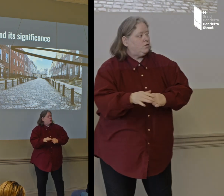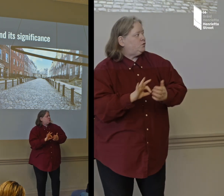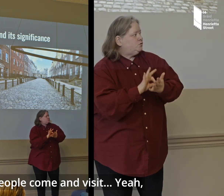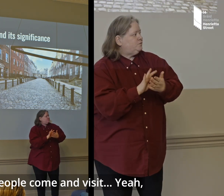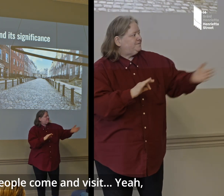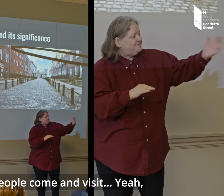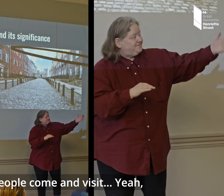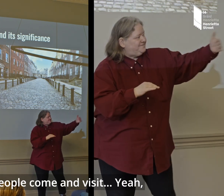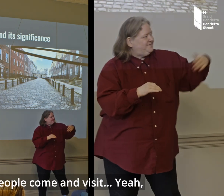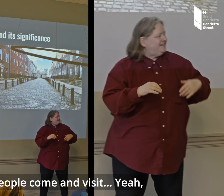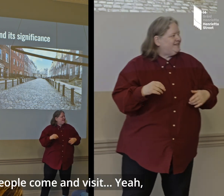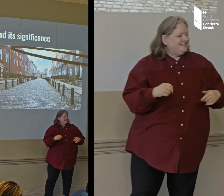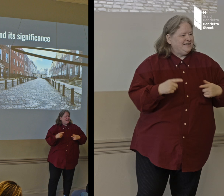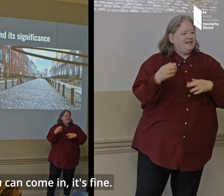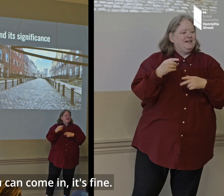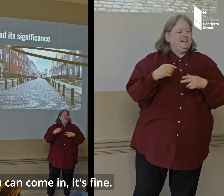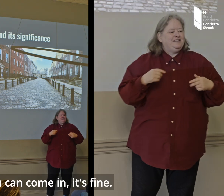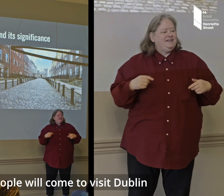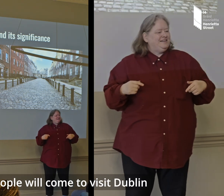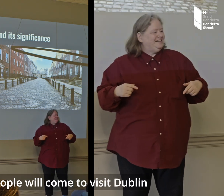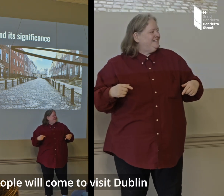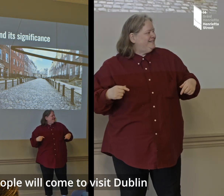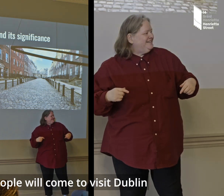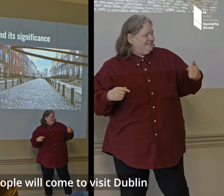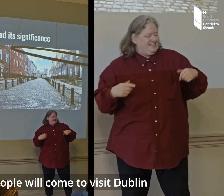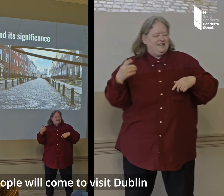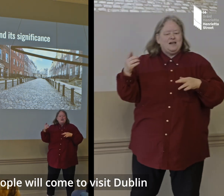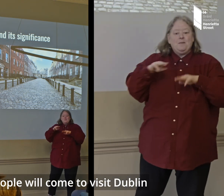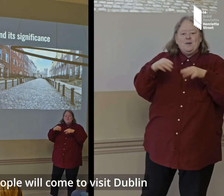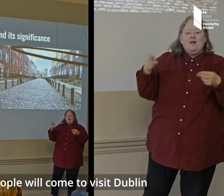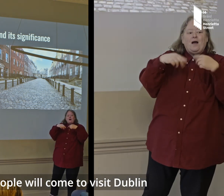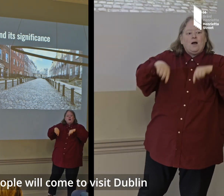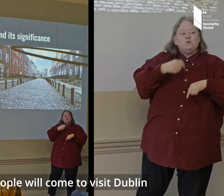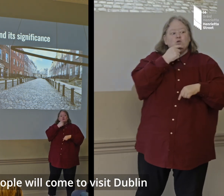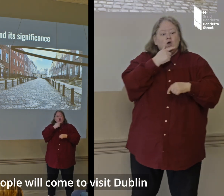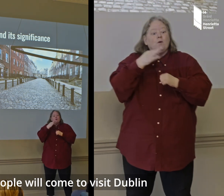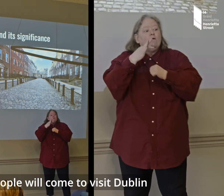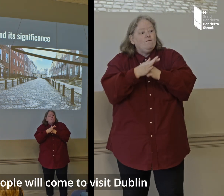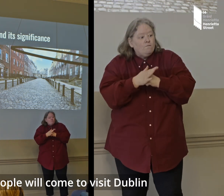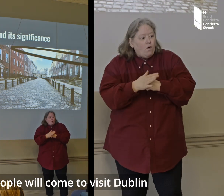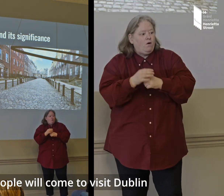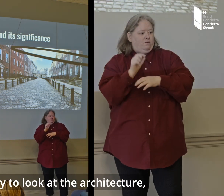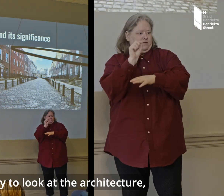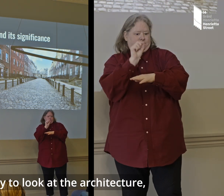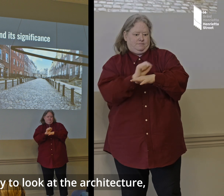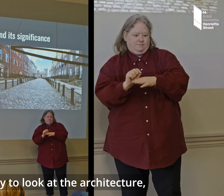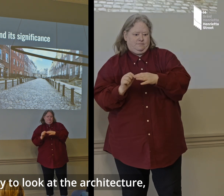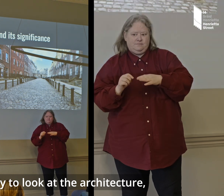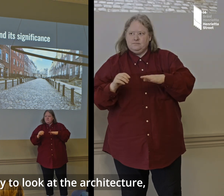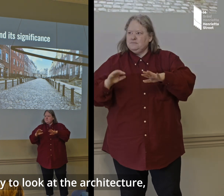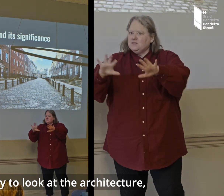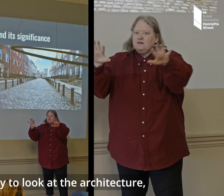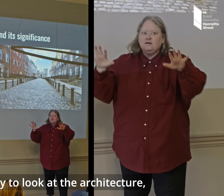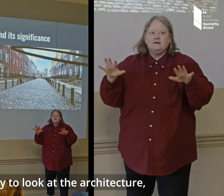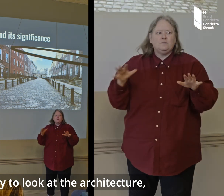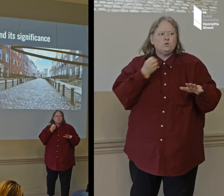heritage. A lot of people come and visit. Yeah, no, you can come in, it's fine. A lot of people will come to visit Dublin specifically to